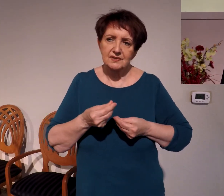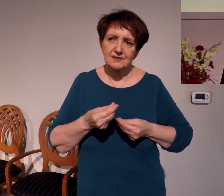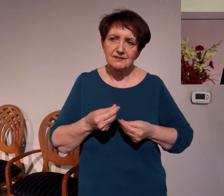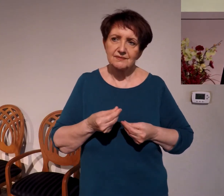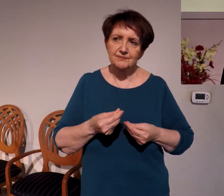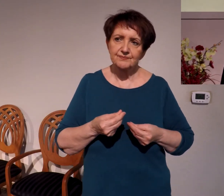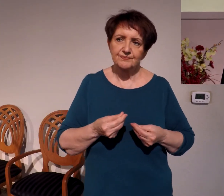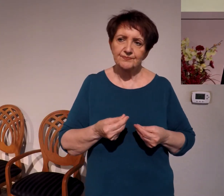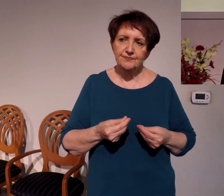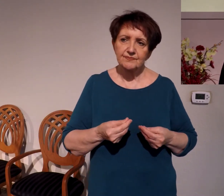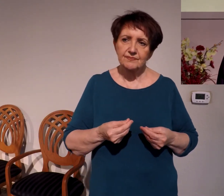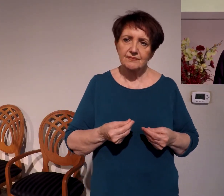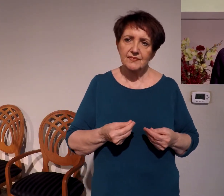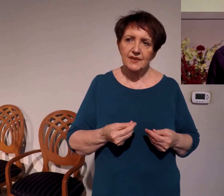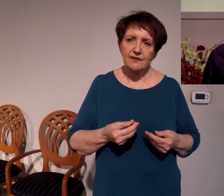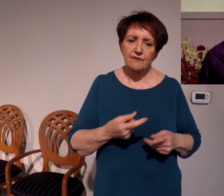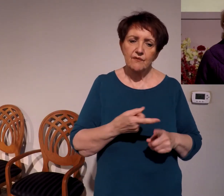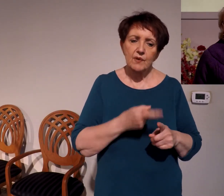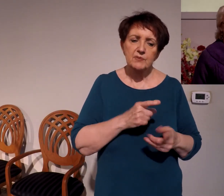divine.